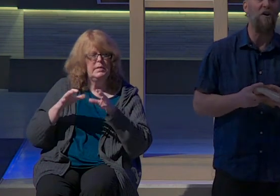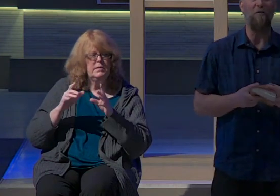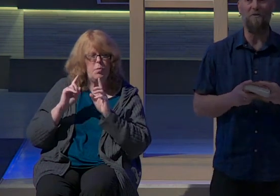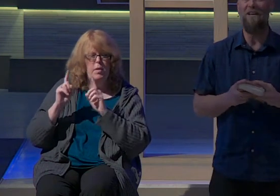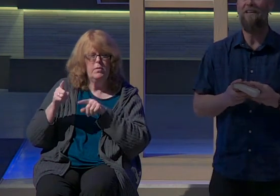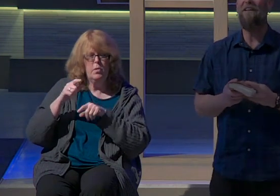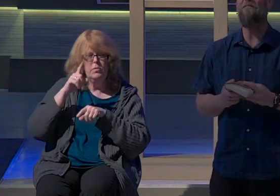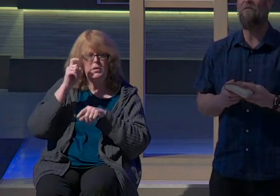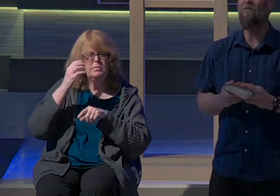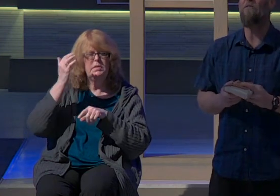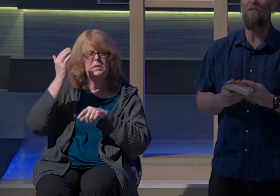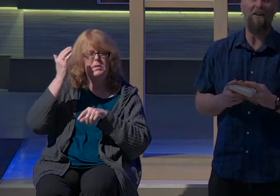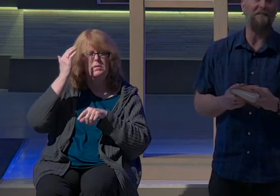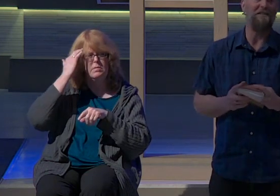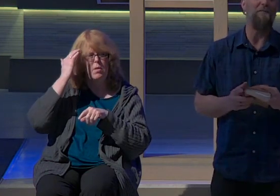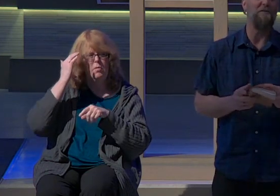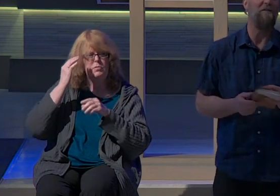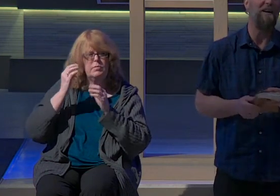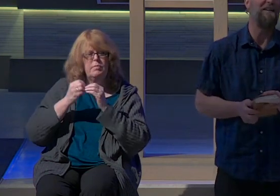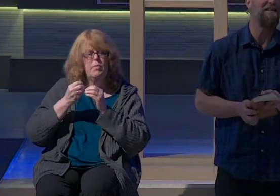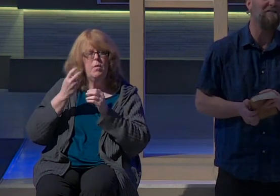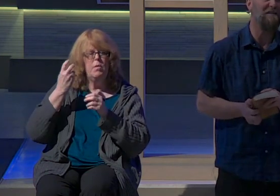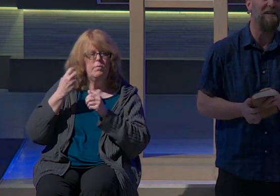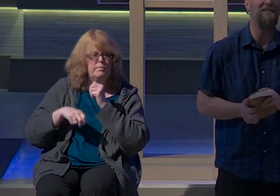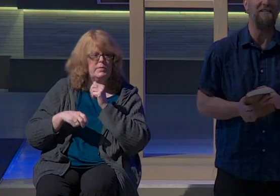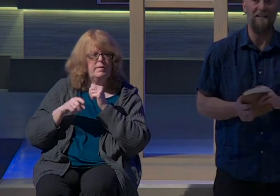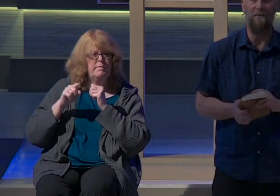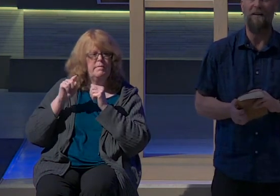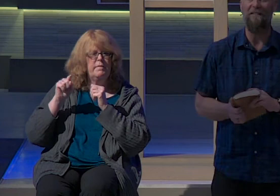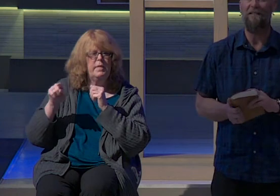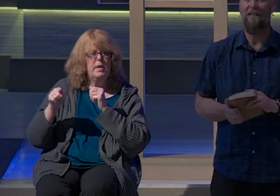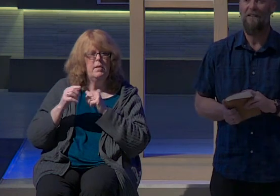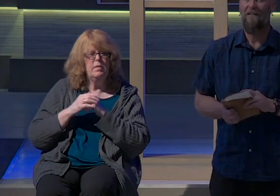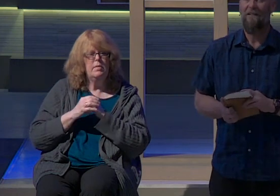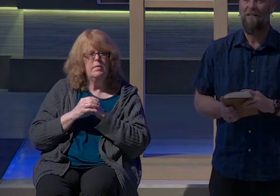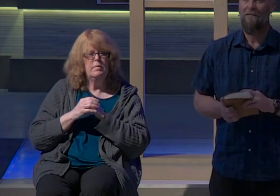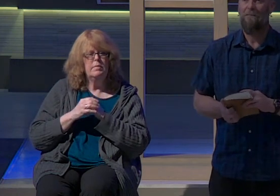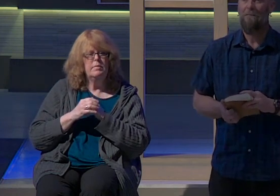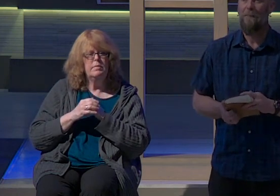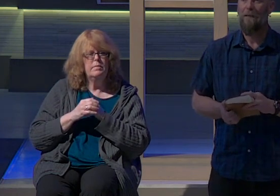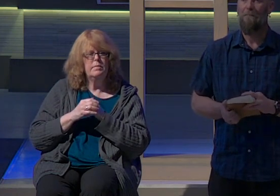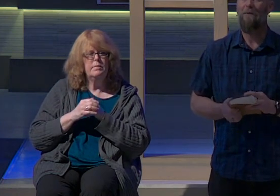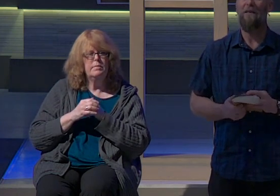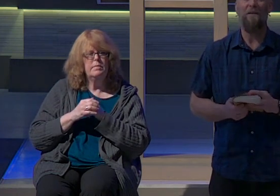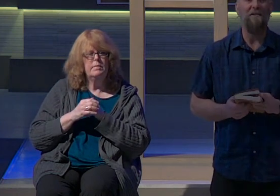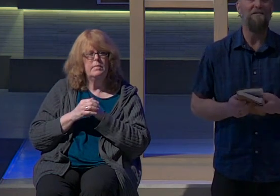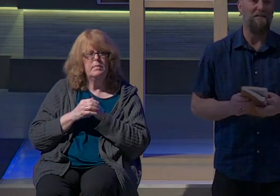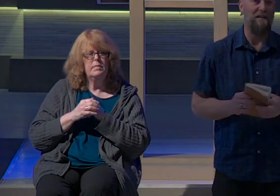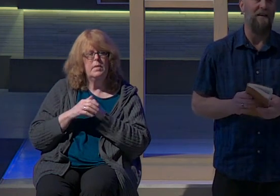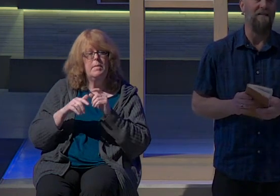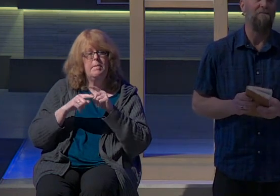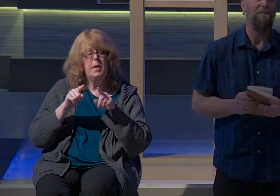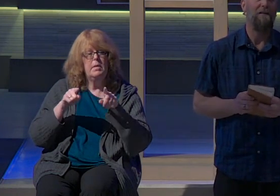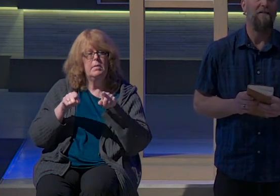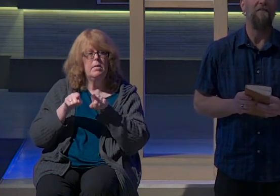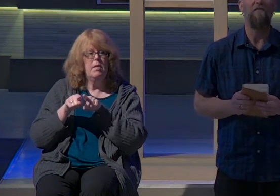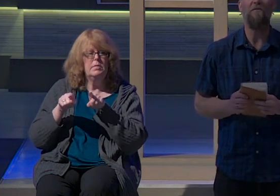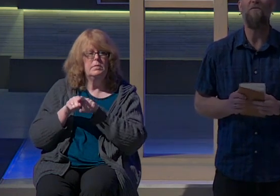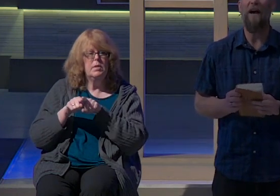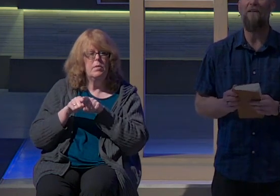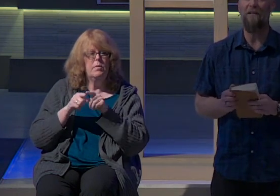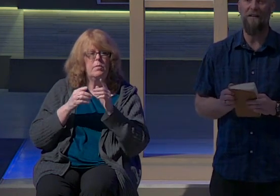he knows that even further hardship and trial and devastation is coming. But let me also say